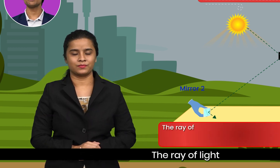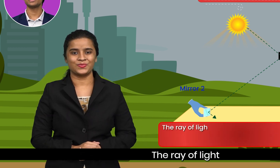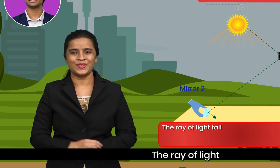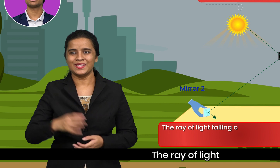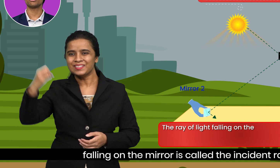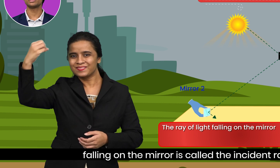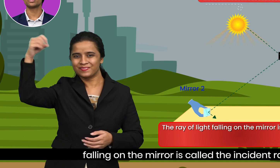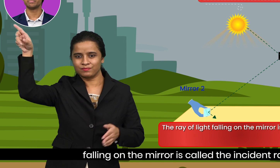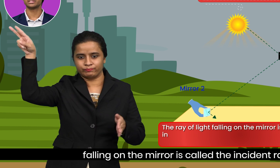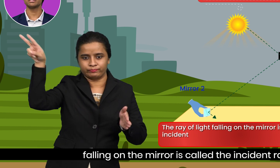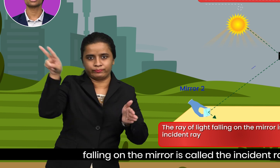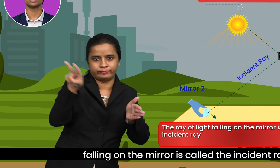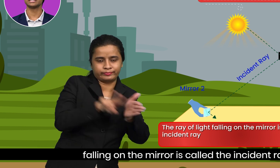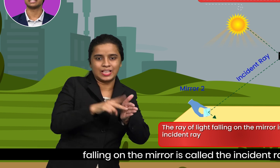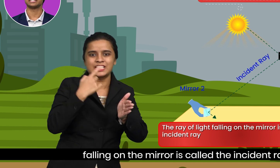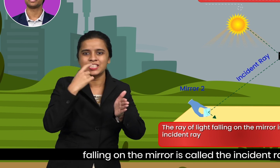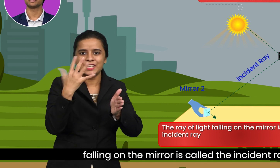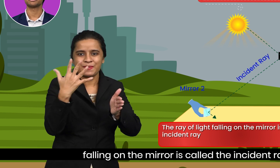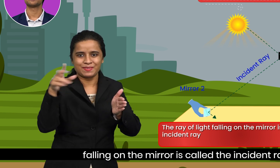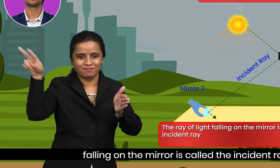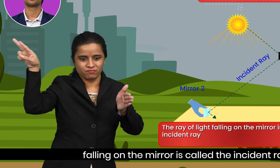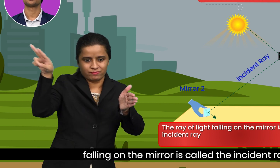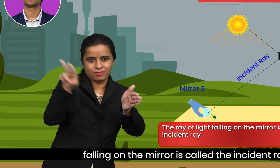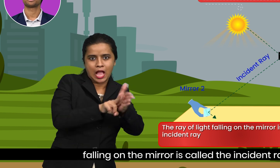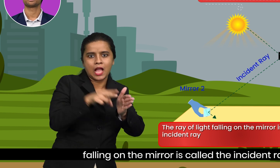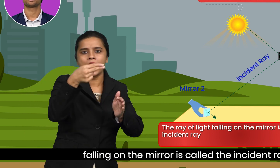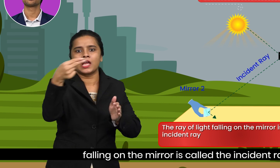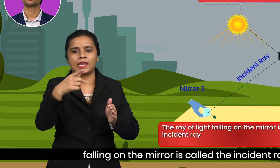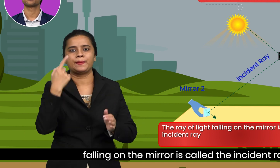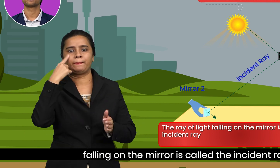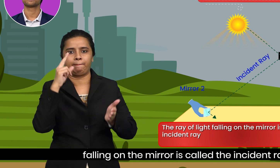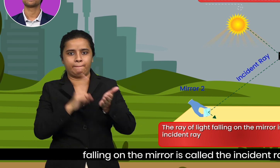The ray of light falling on the mirror is called the incident ray.